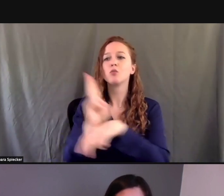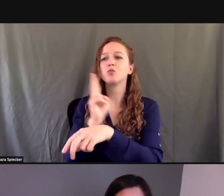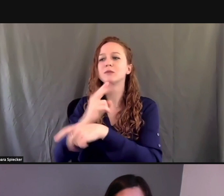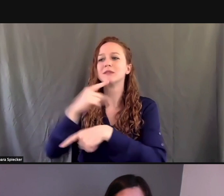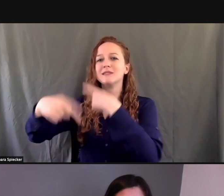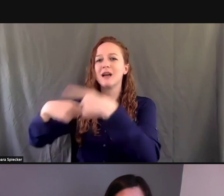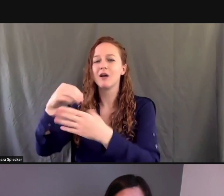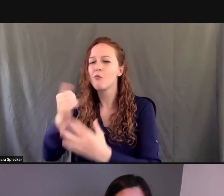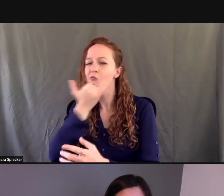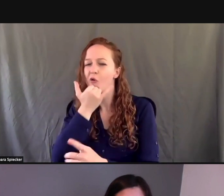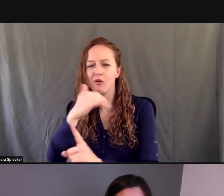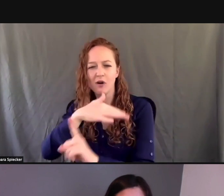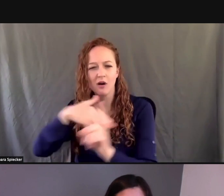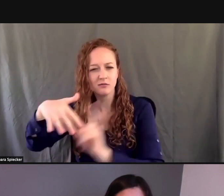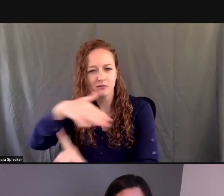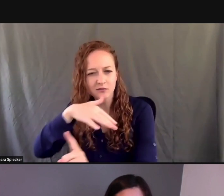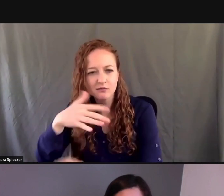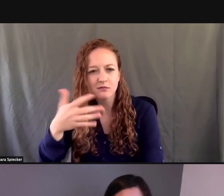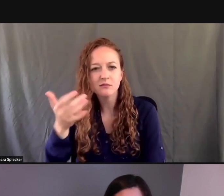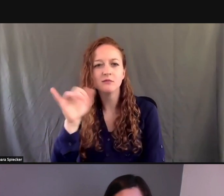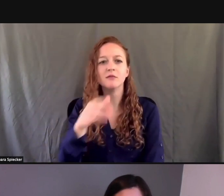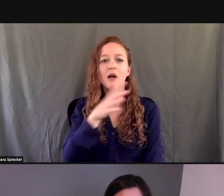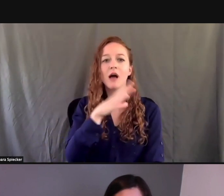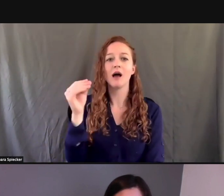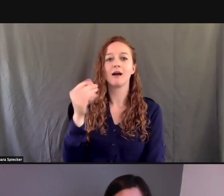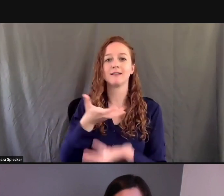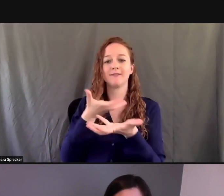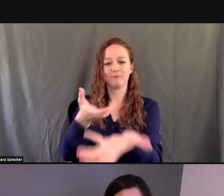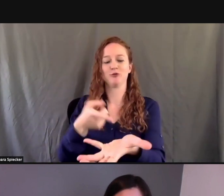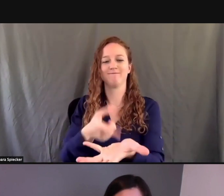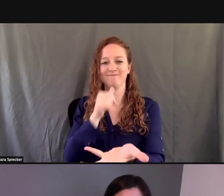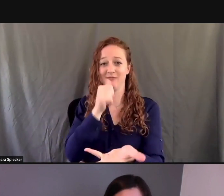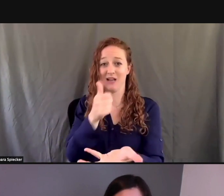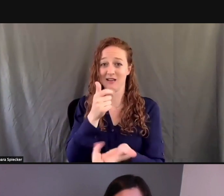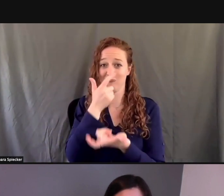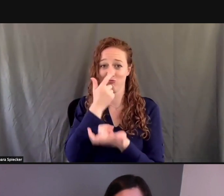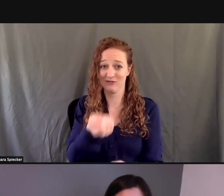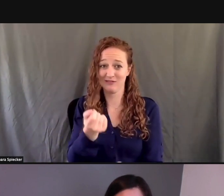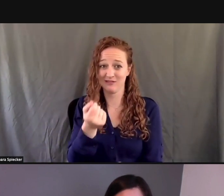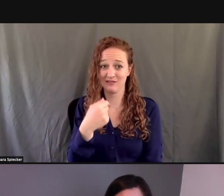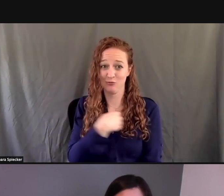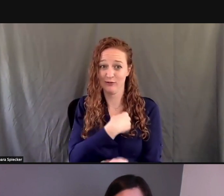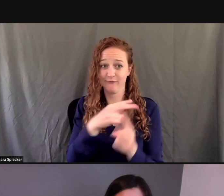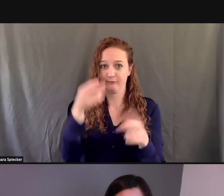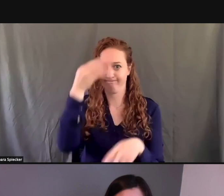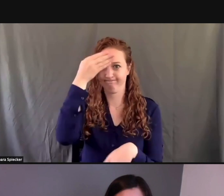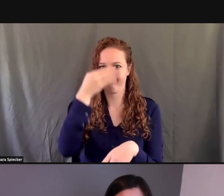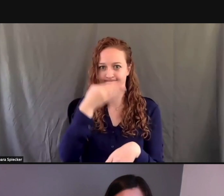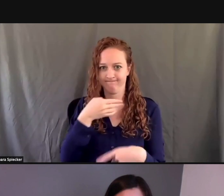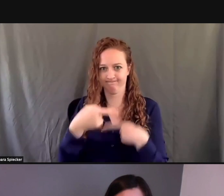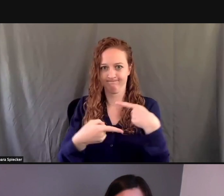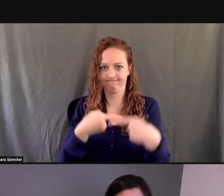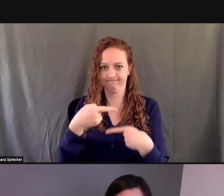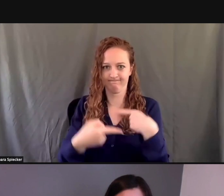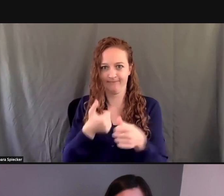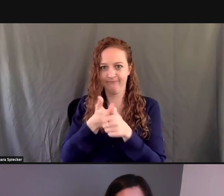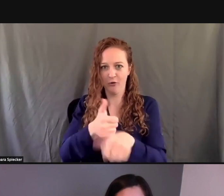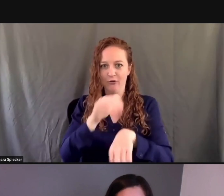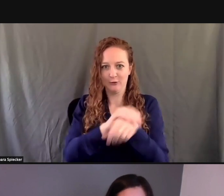be looking at so you can see here. So this presentation, we have talked about sea urchins and brittle